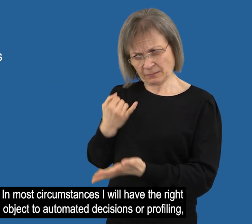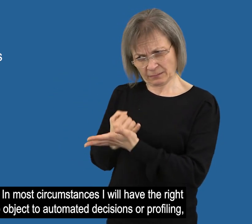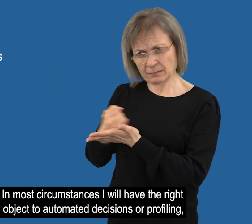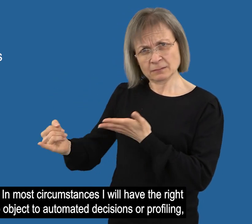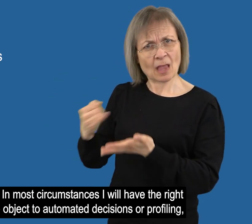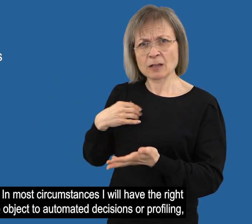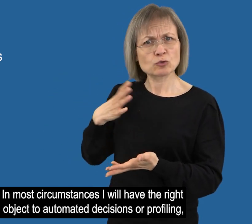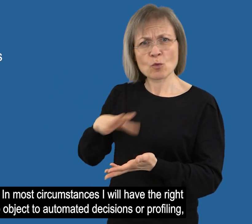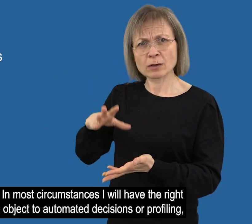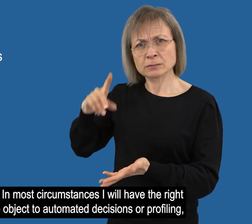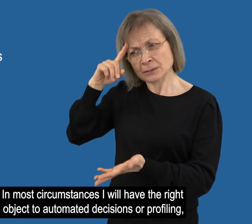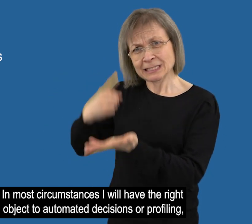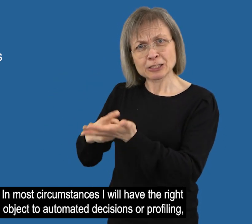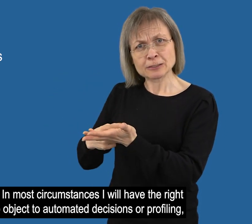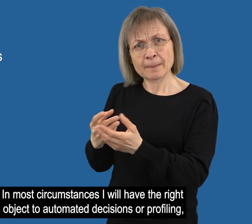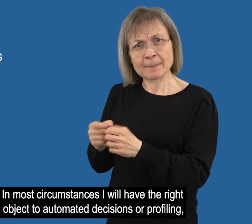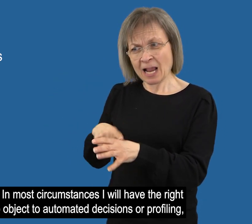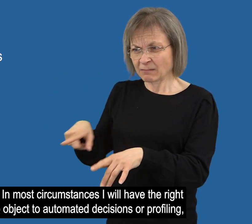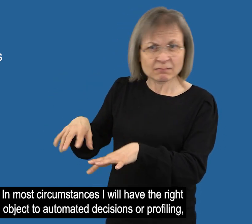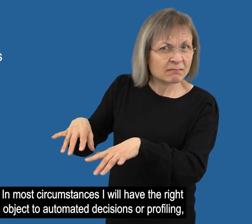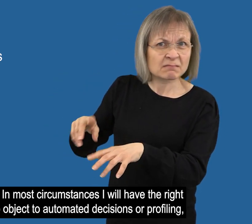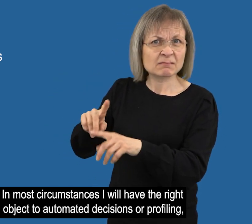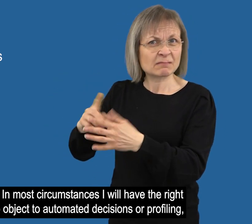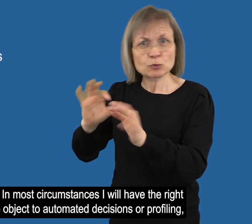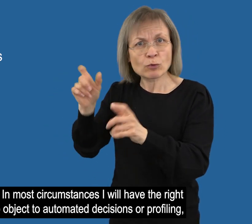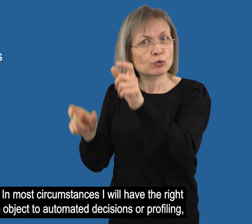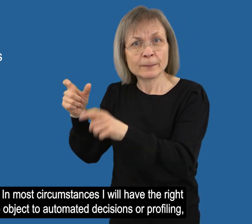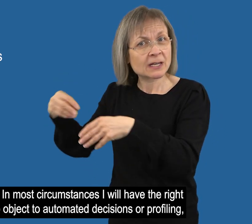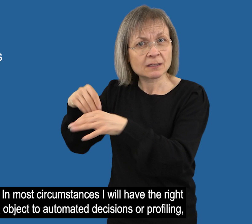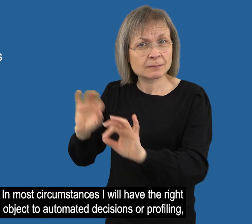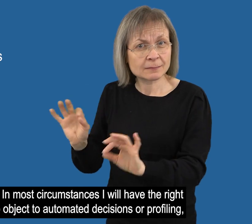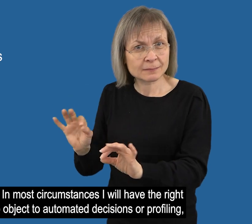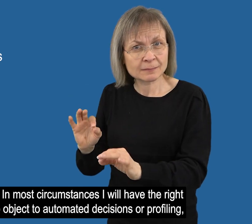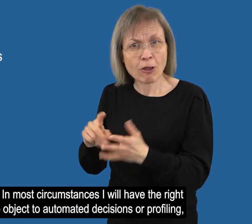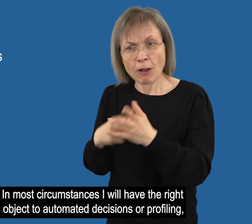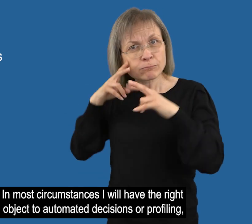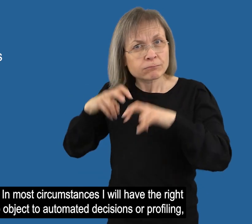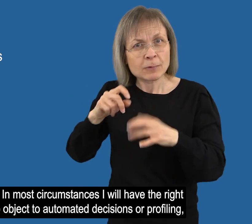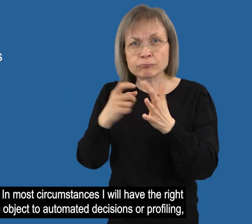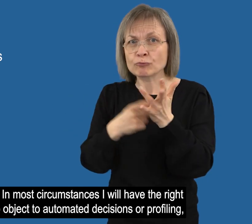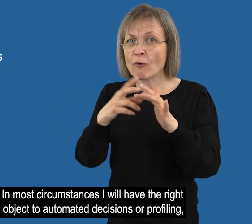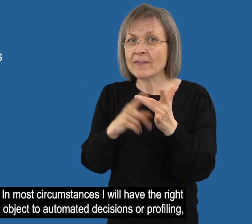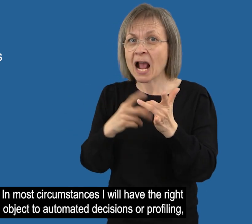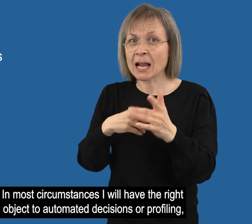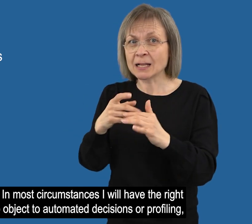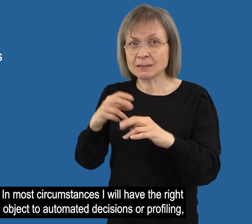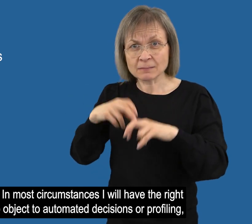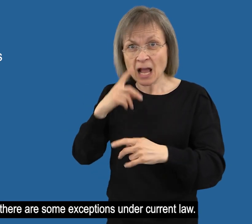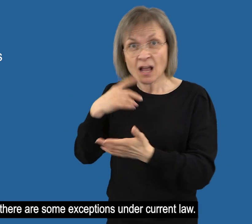In most circumstances, I will have the right to object to automated decisions or profiling. But there are some exceptions